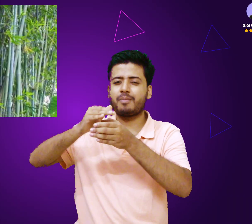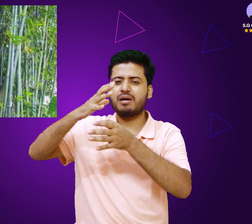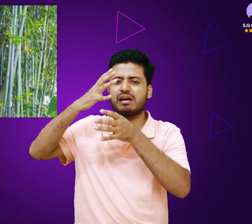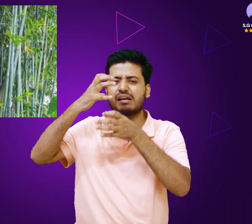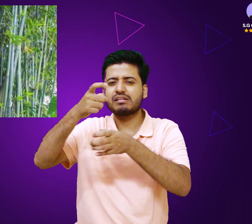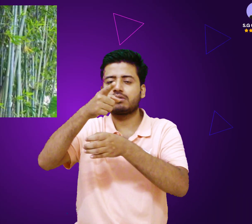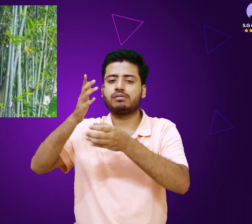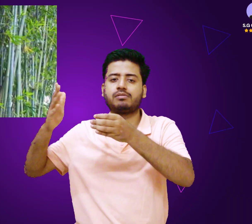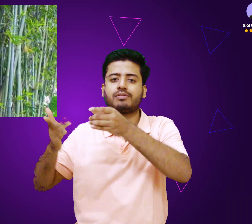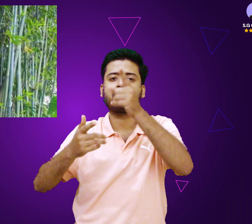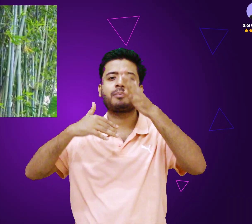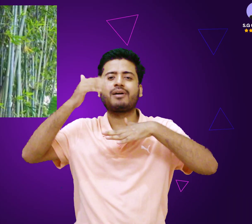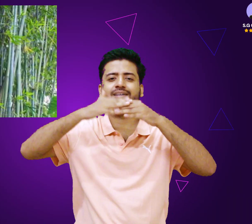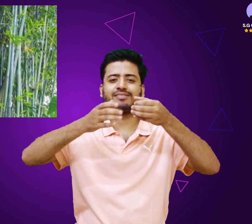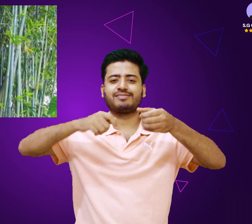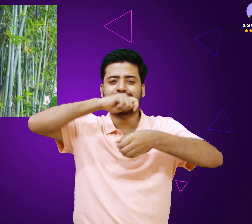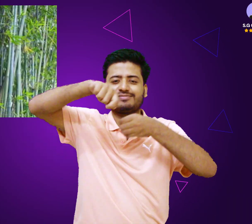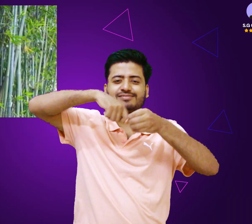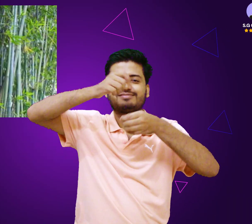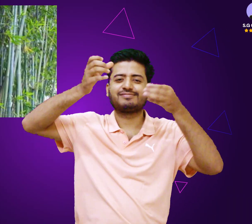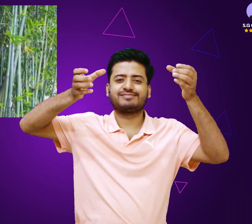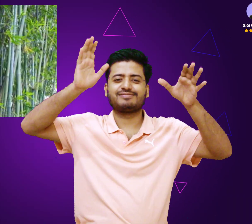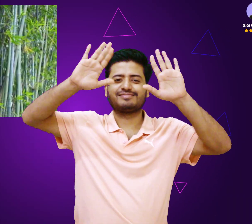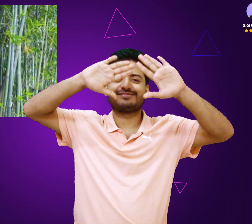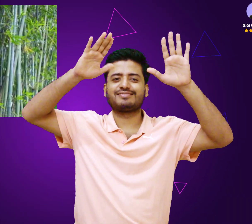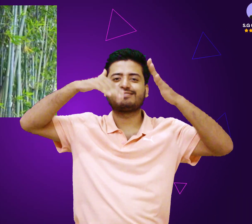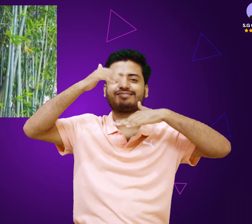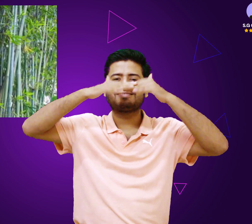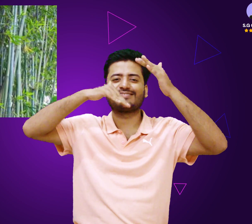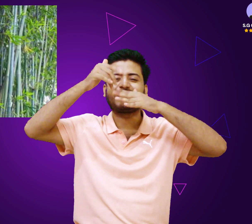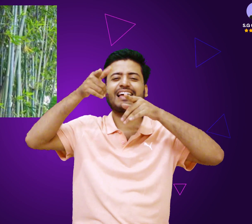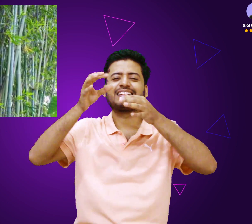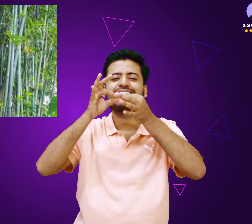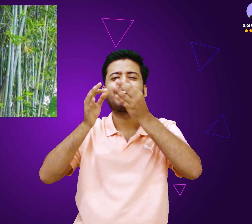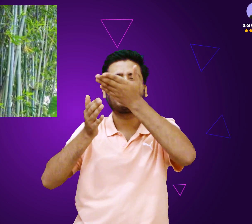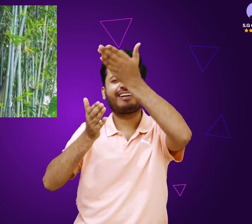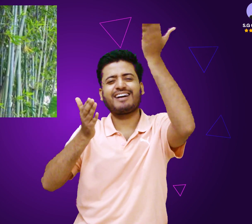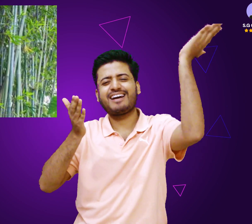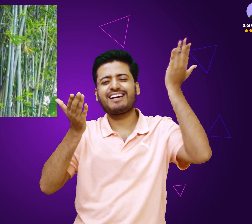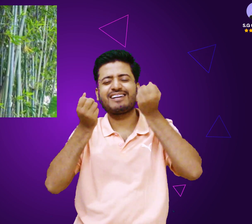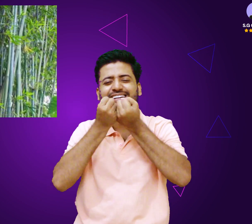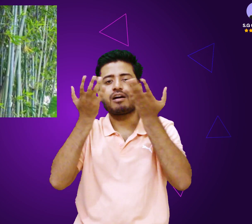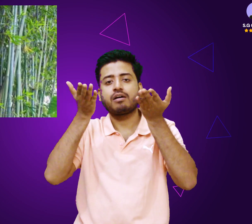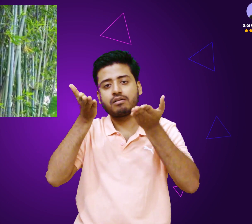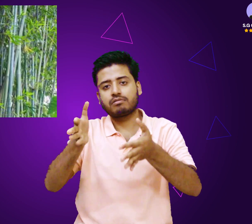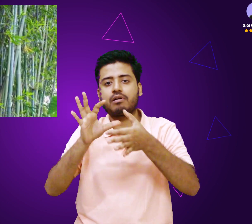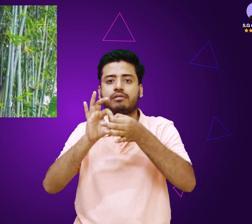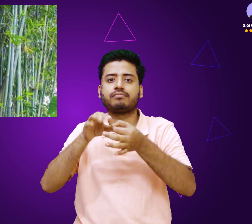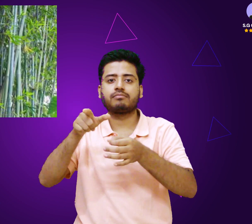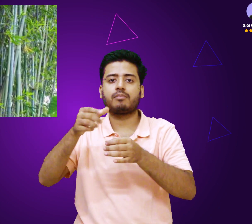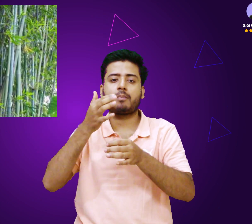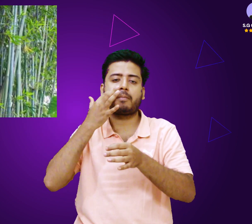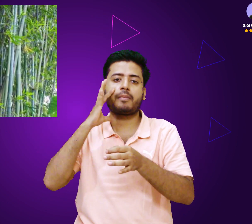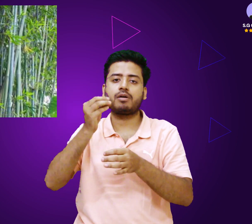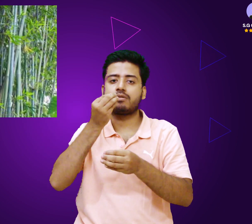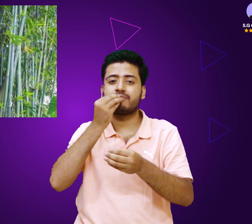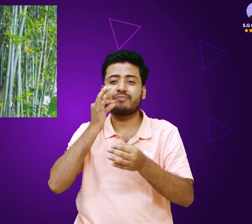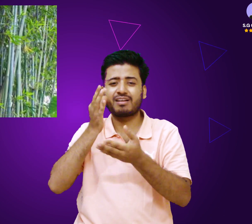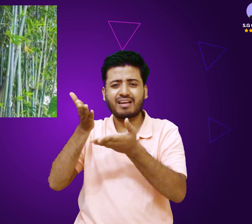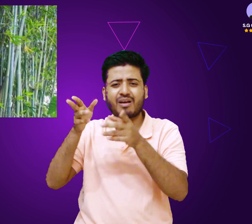that can help the body flush out toxins and excess water, supporting kidney and liver function. Bamboo wine. Rice wine is